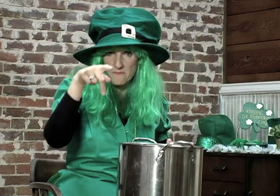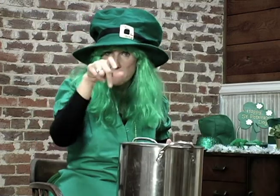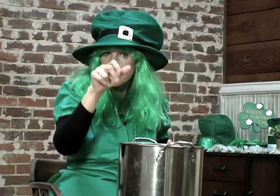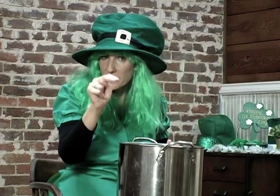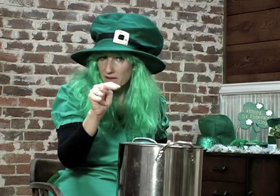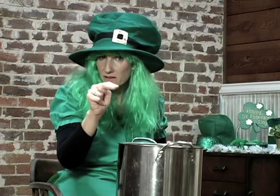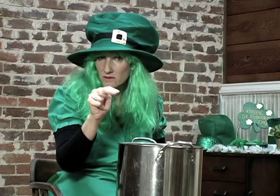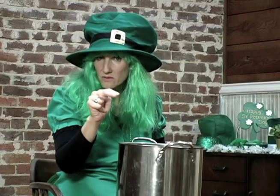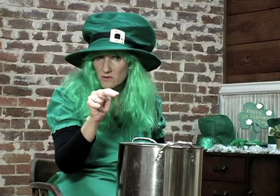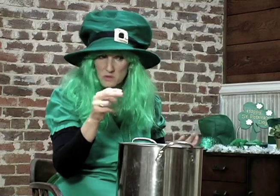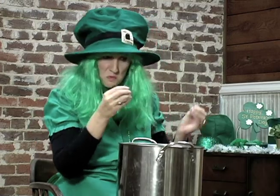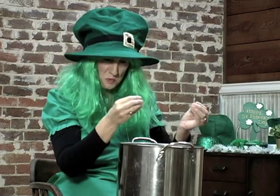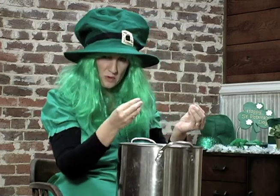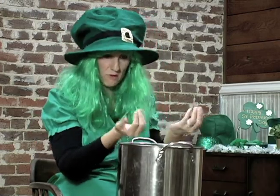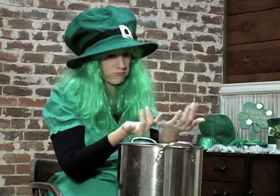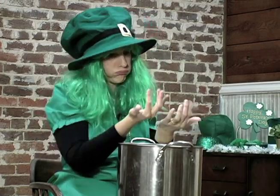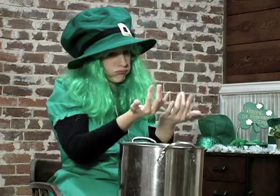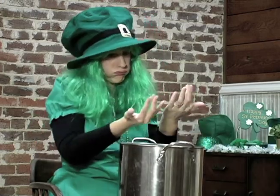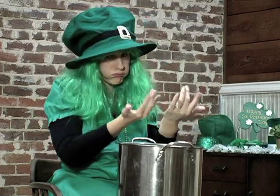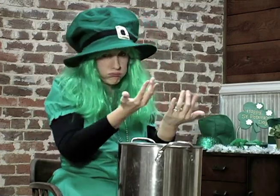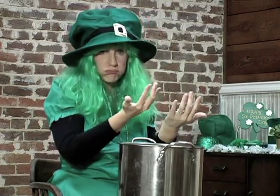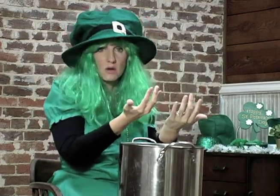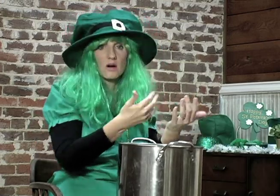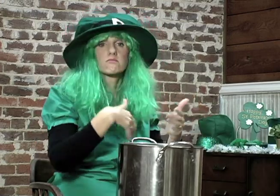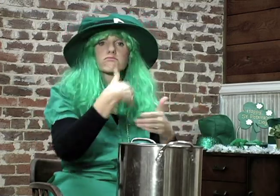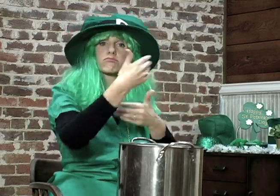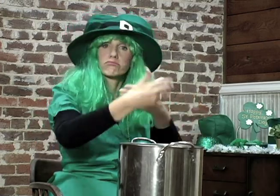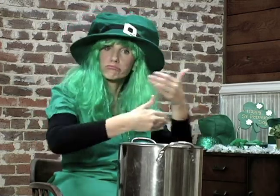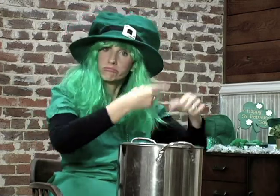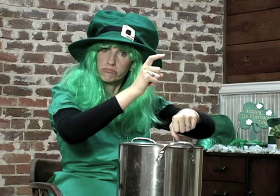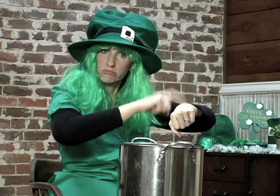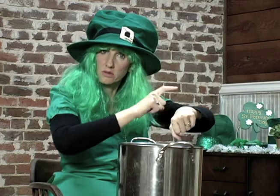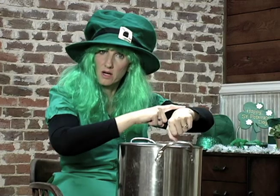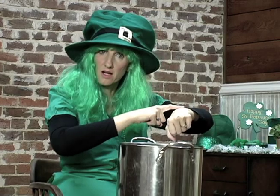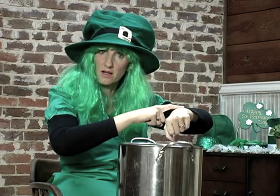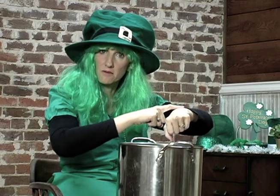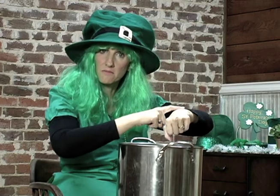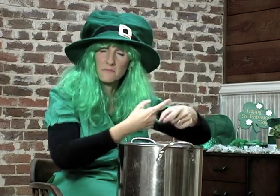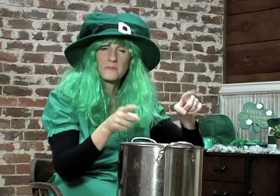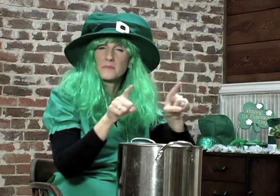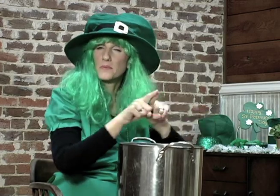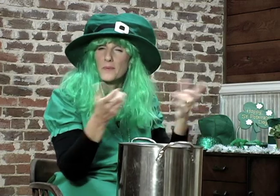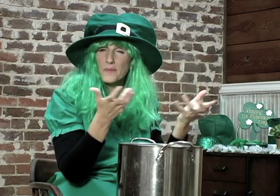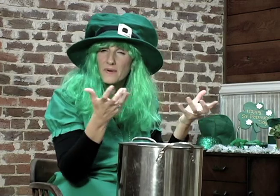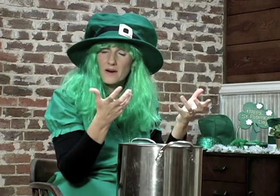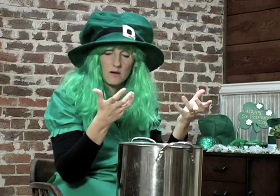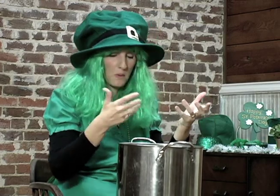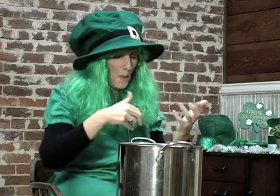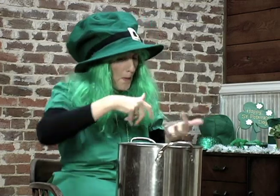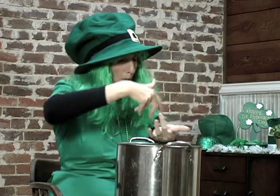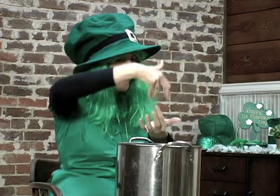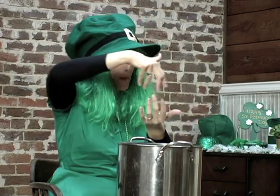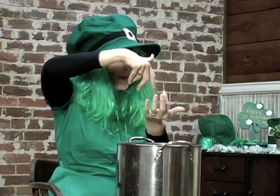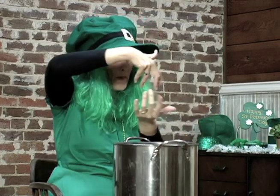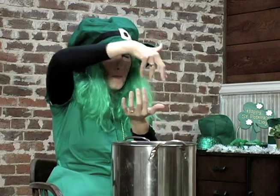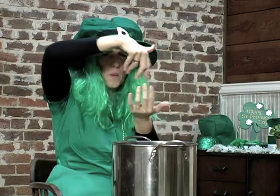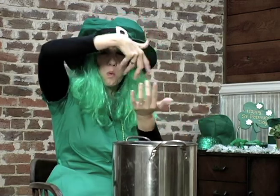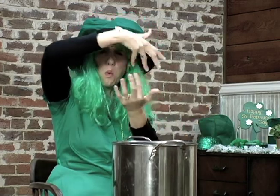You have a pan, and you put it on the fire, and with time passing, then you'll see the